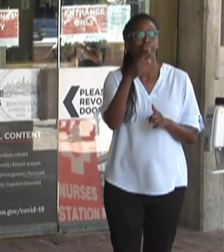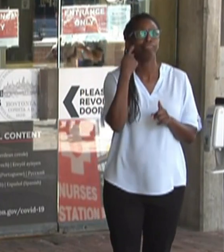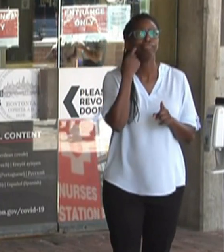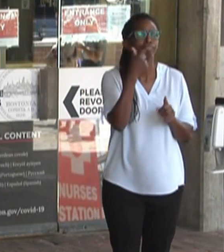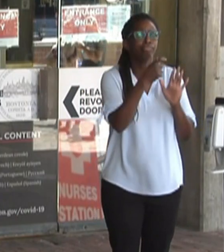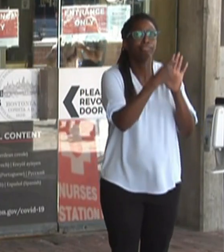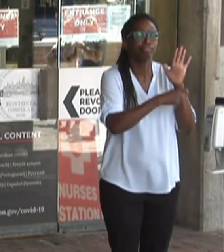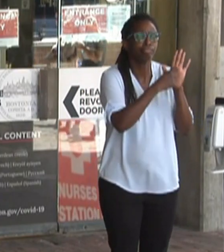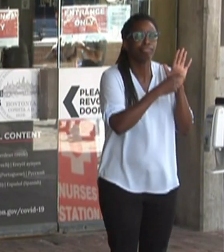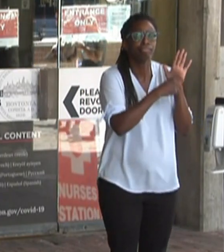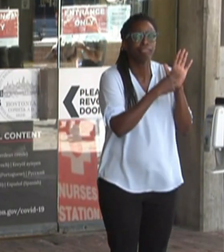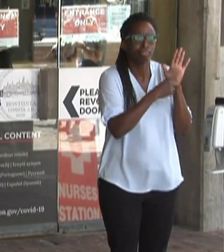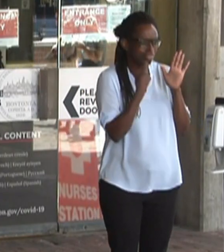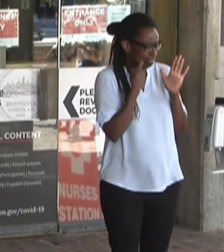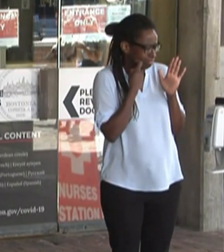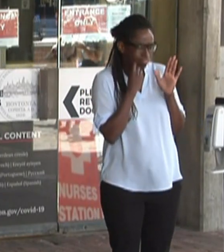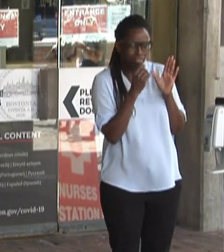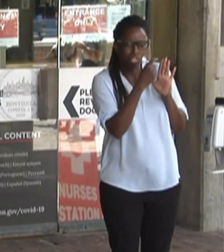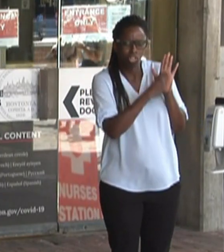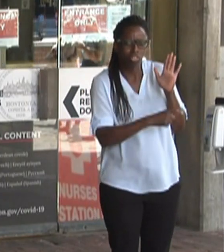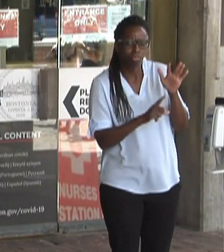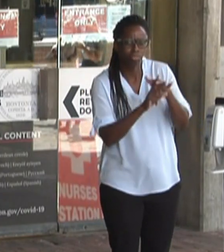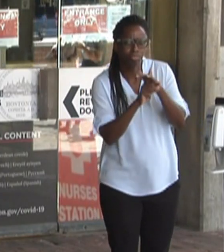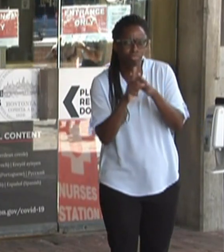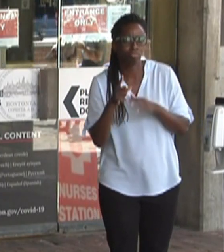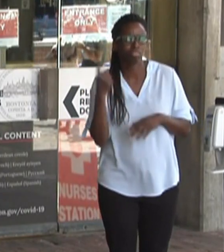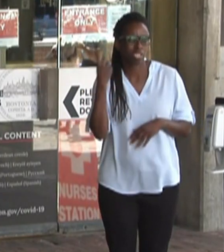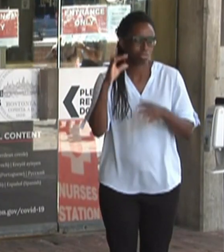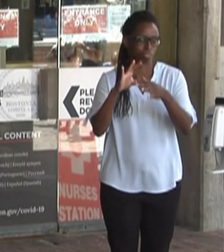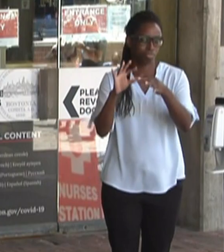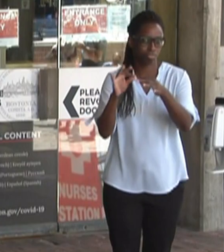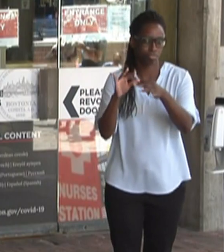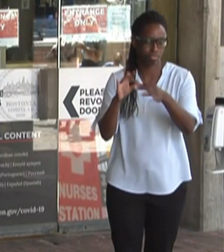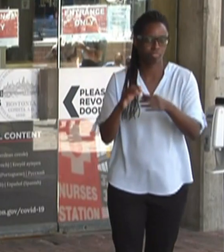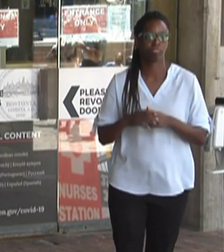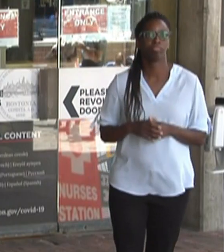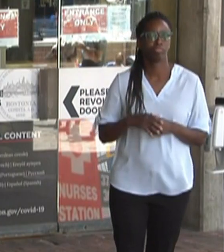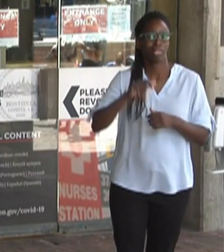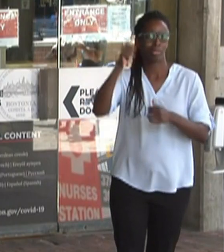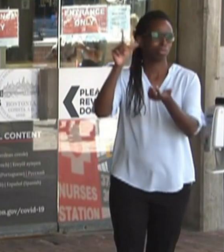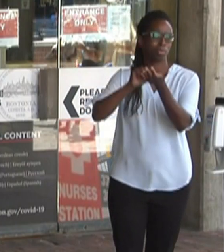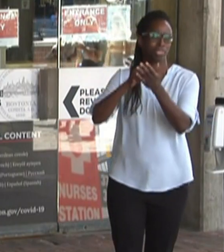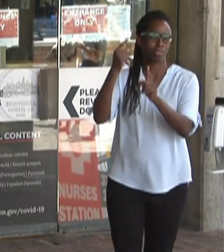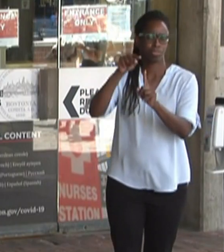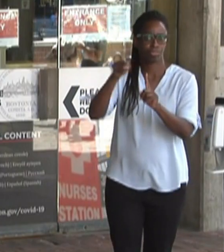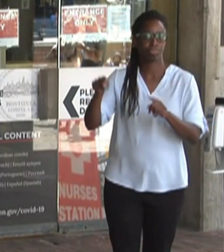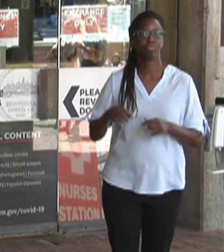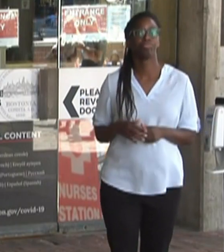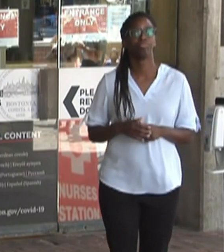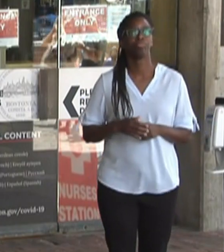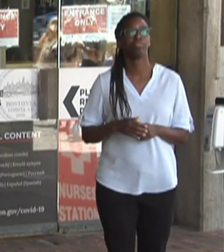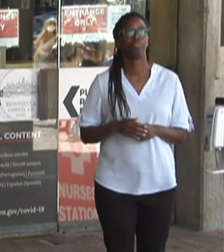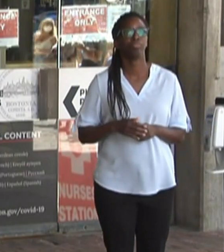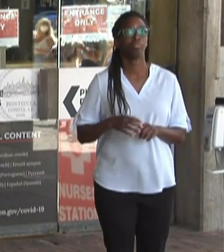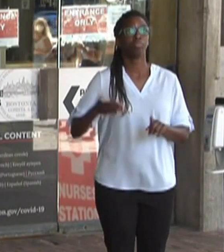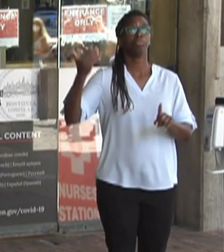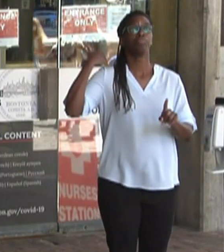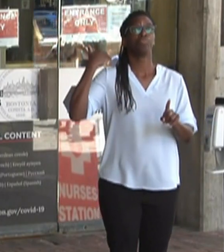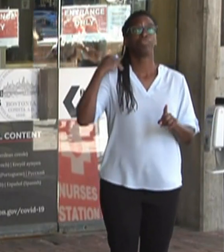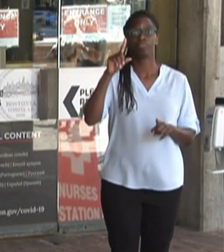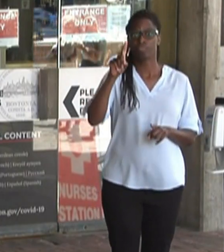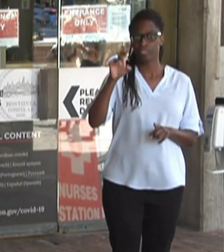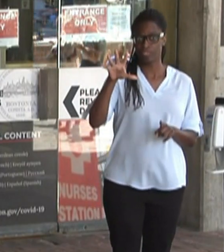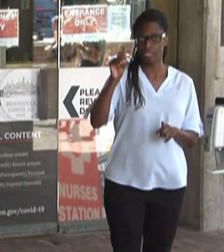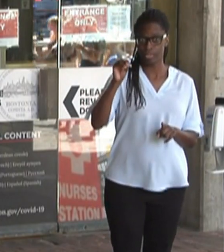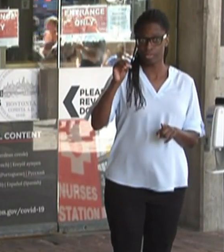That one conference of, I think it was about 150 people that were there, potentially were the